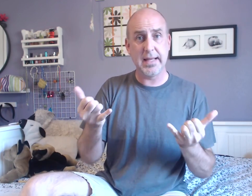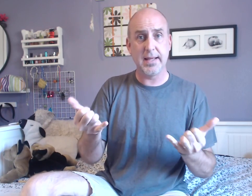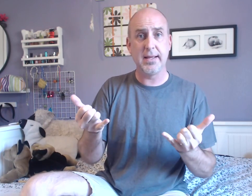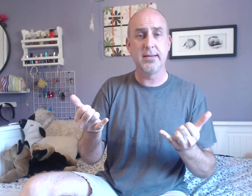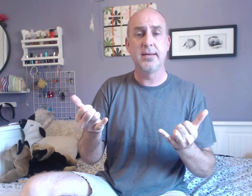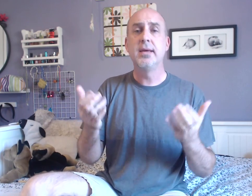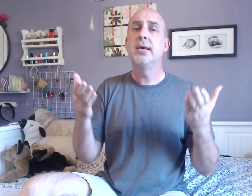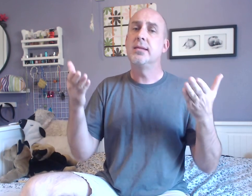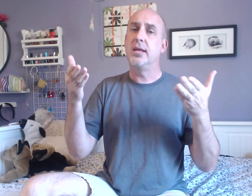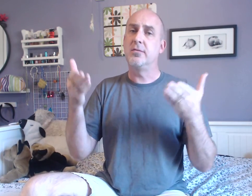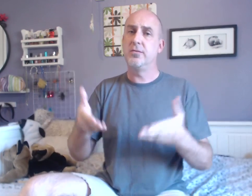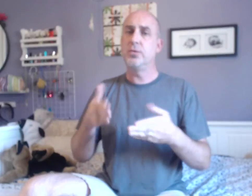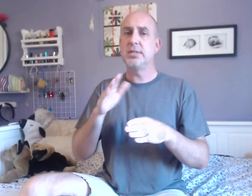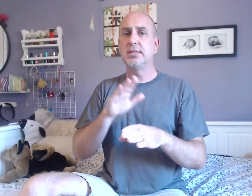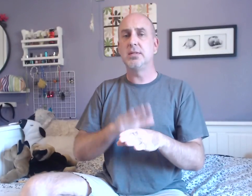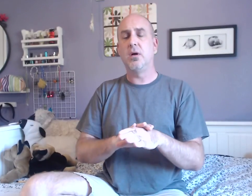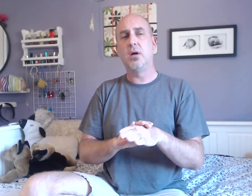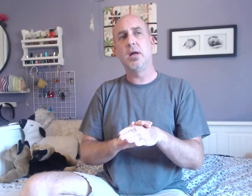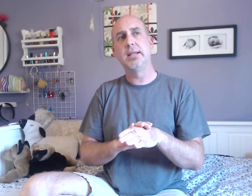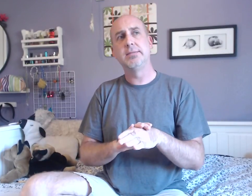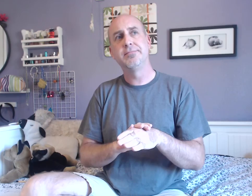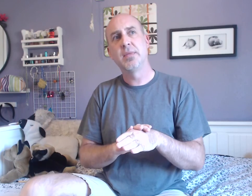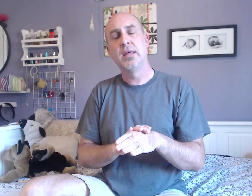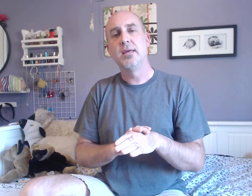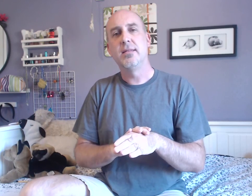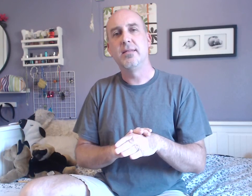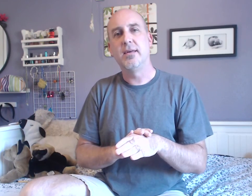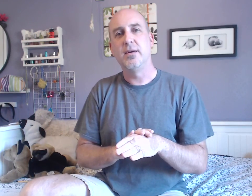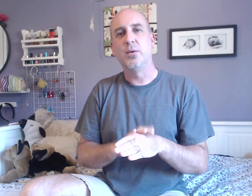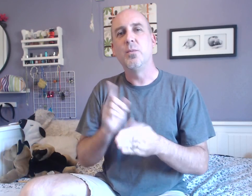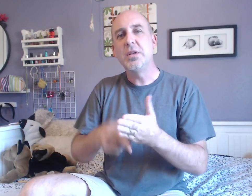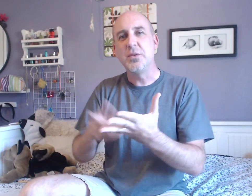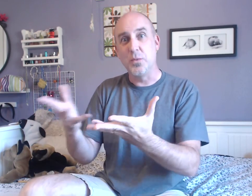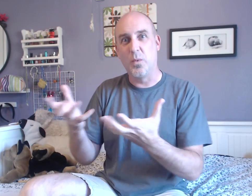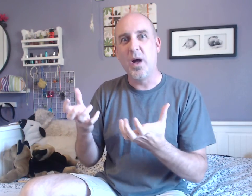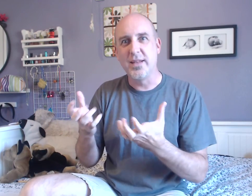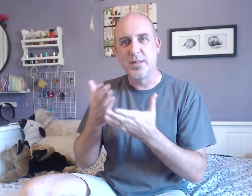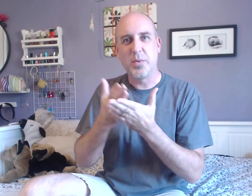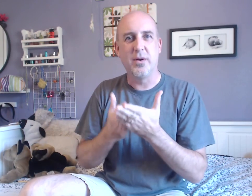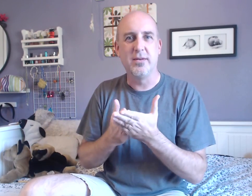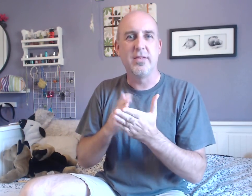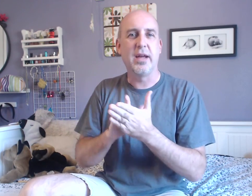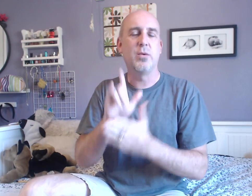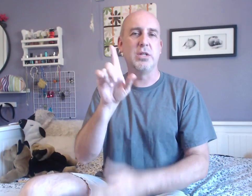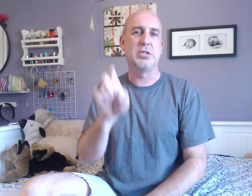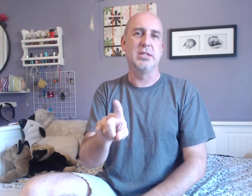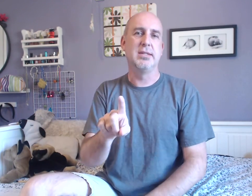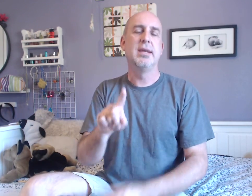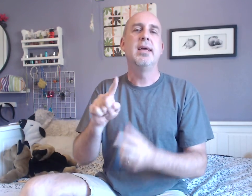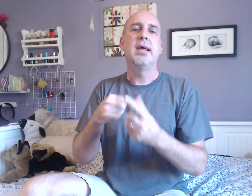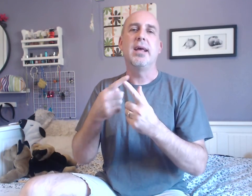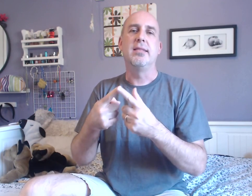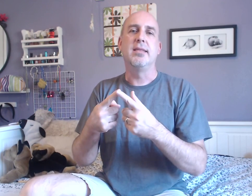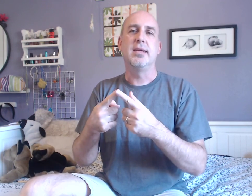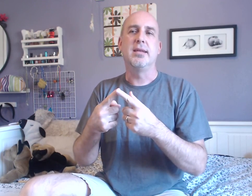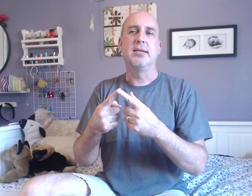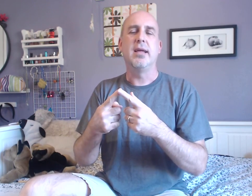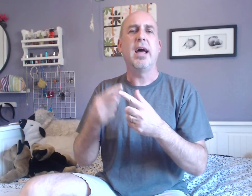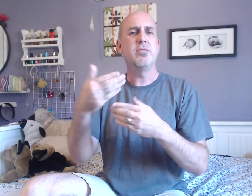today that focuses on the what do you want part of that question. And then afterwards,